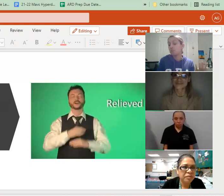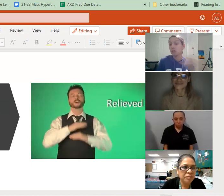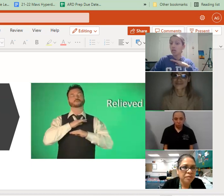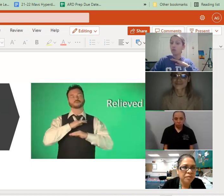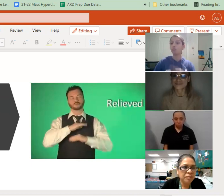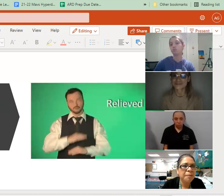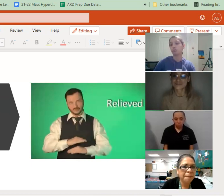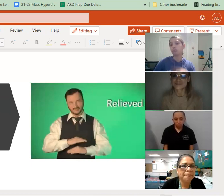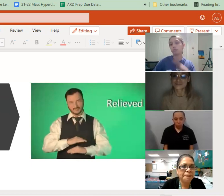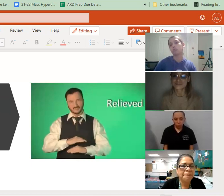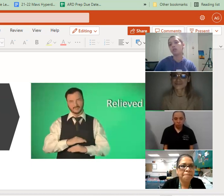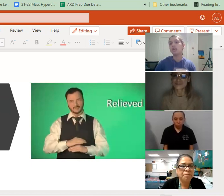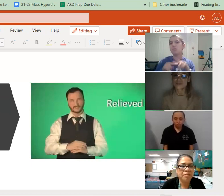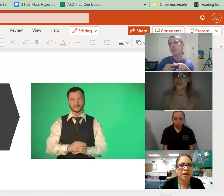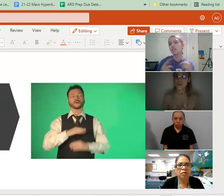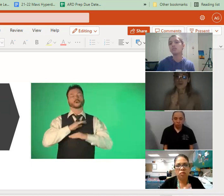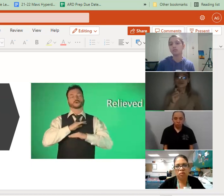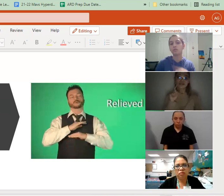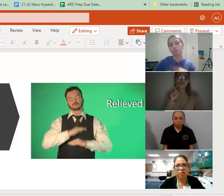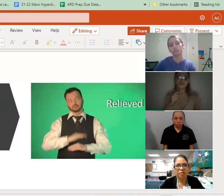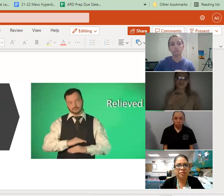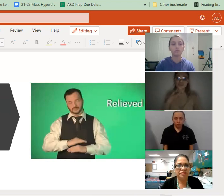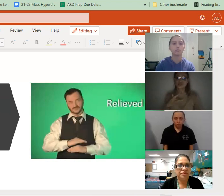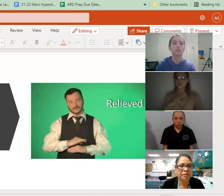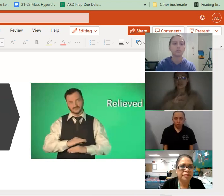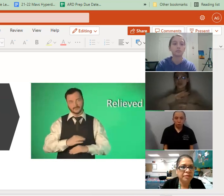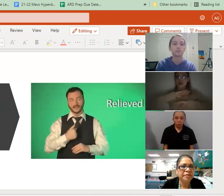that, but yeah, depending.